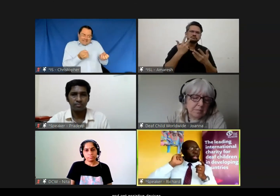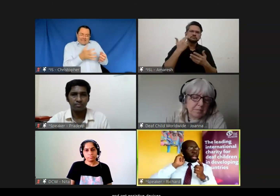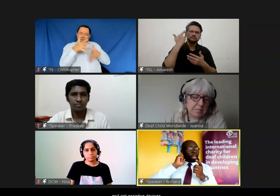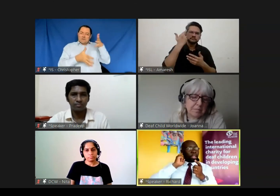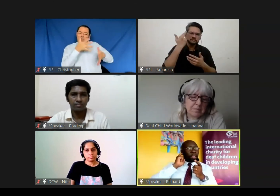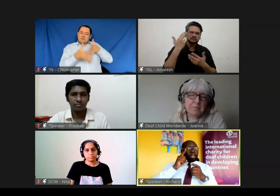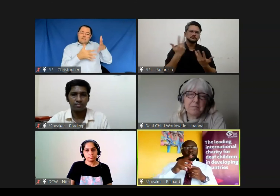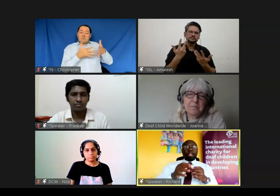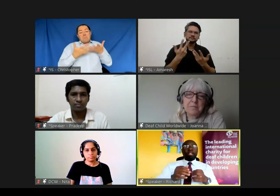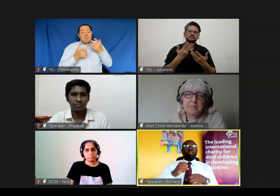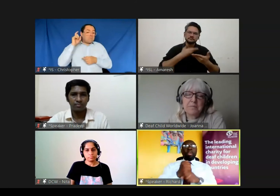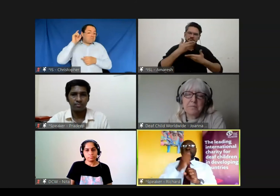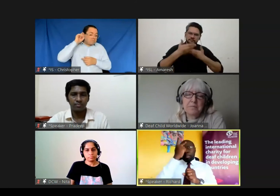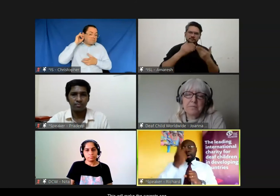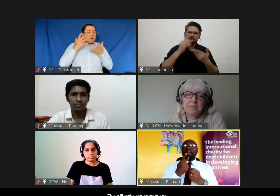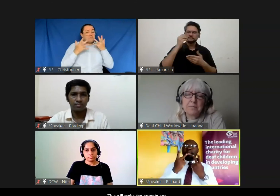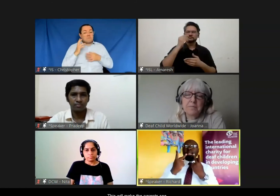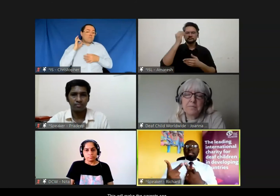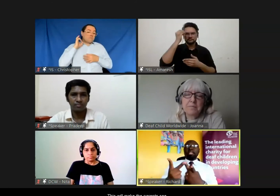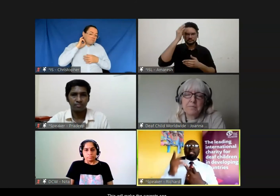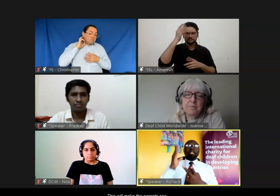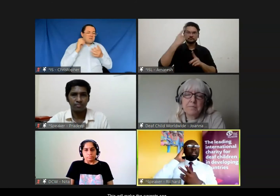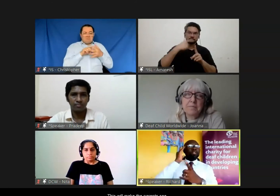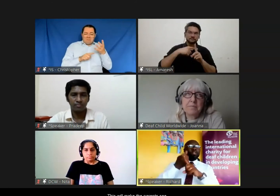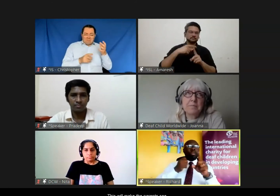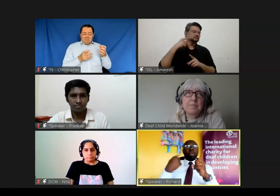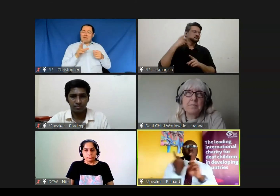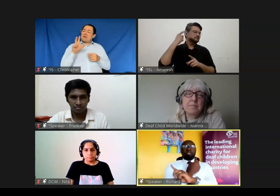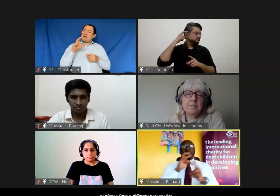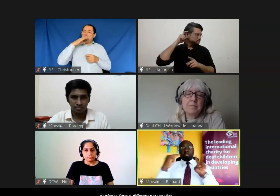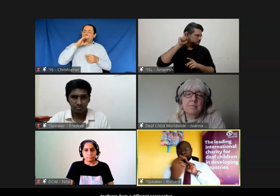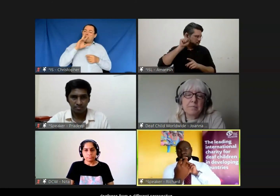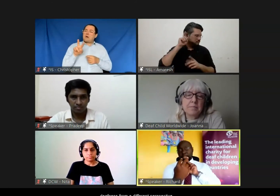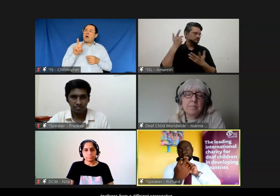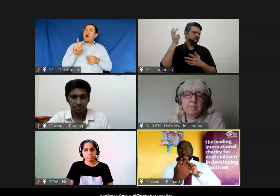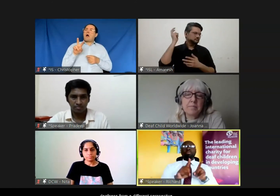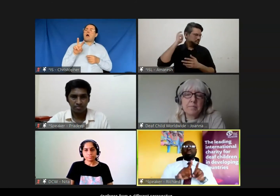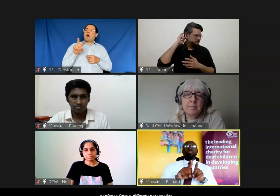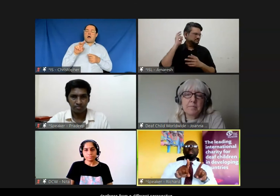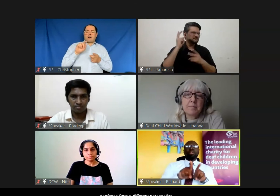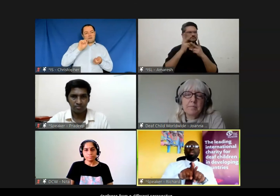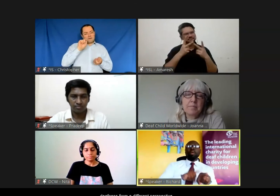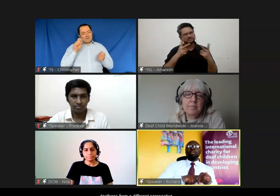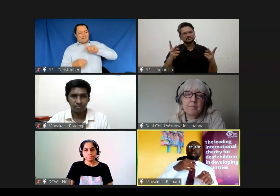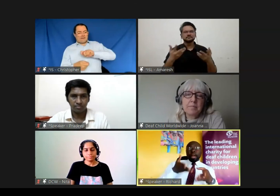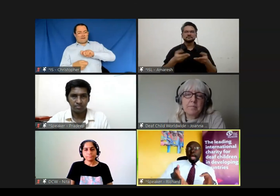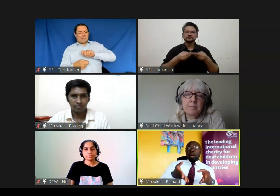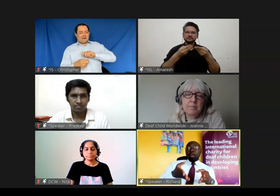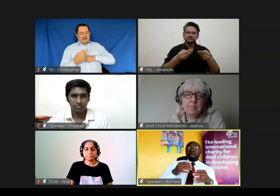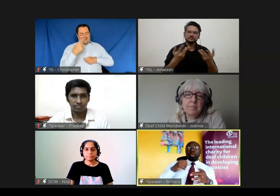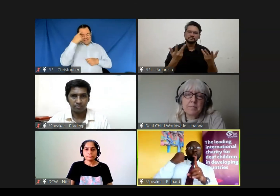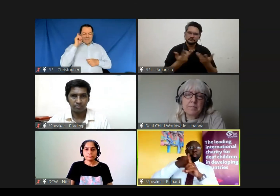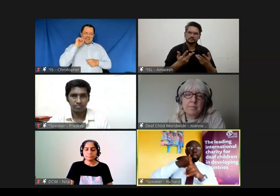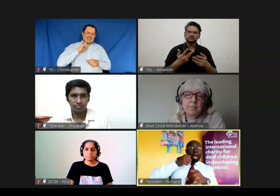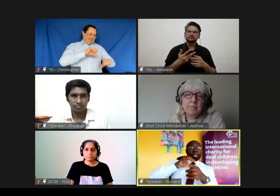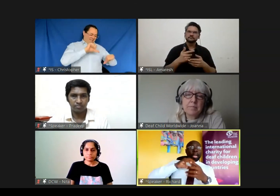assistive devices. And this will make the parents see from a deafness from a different perspective. At